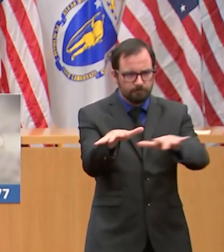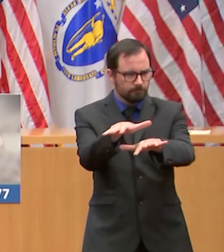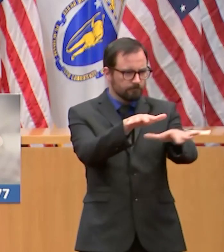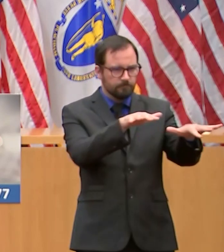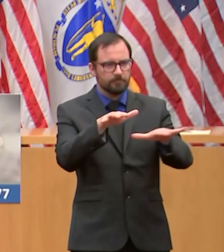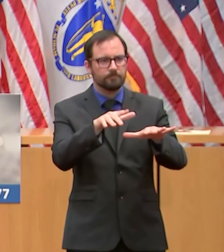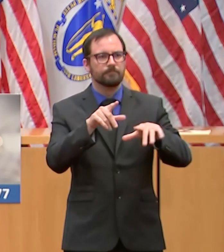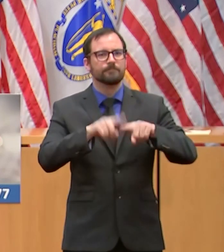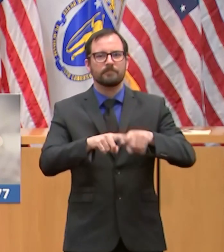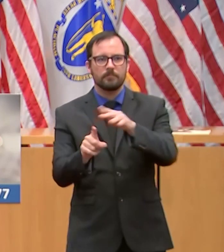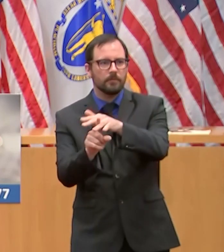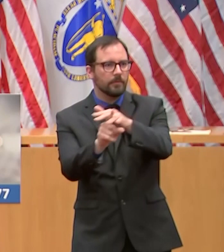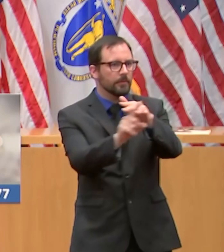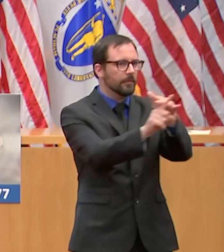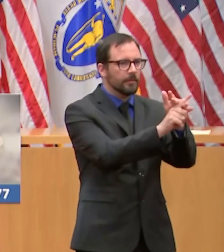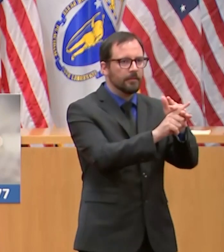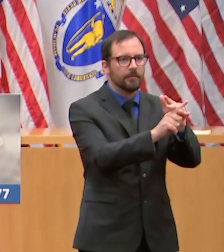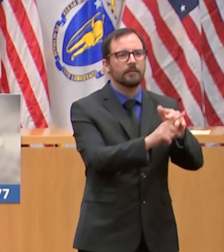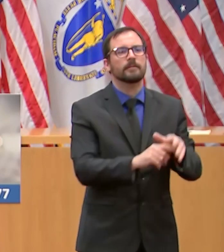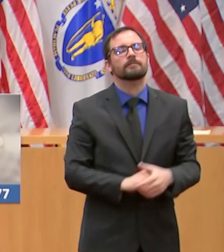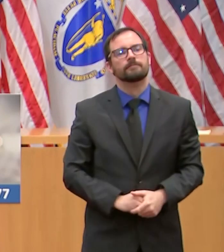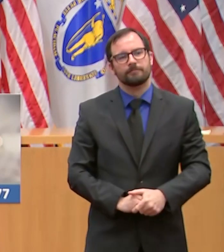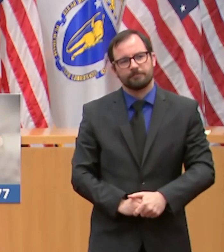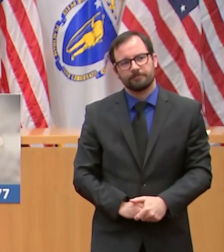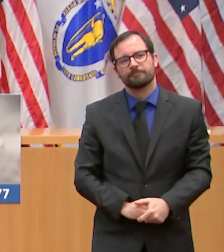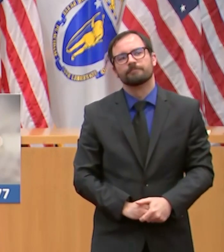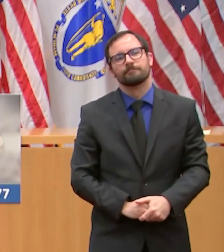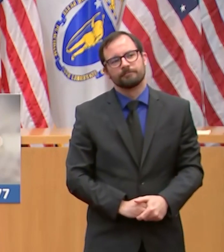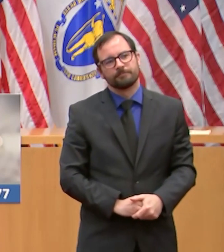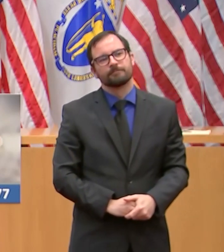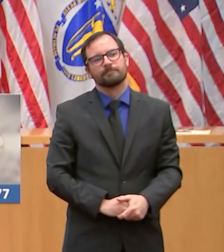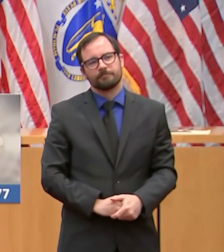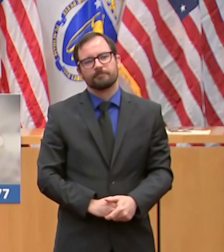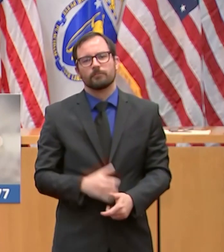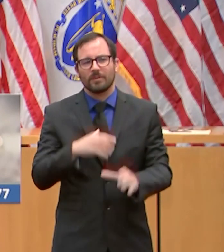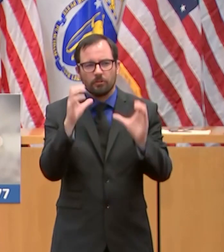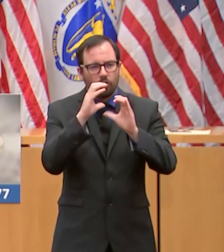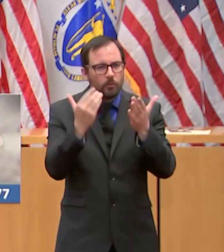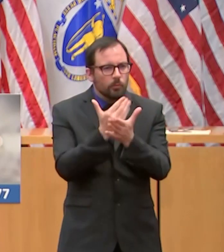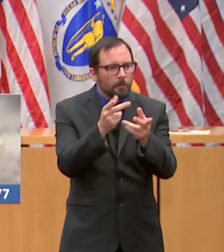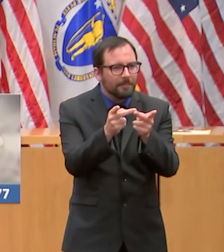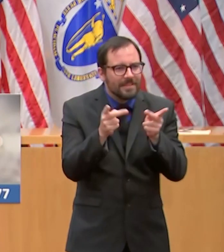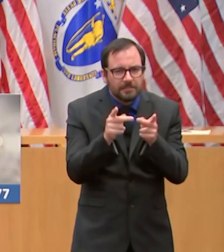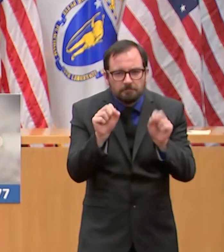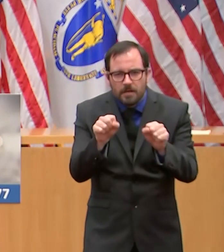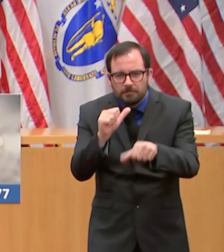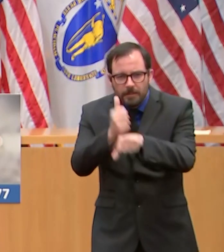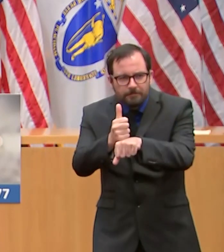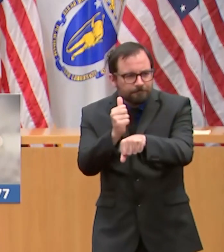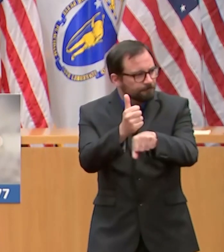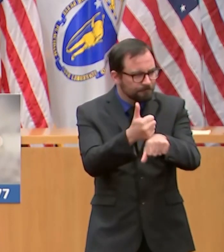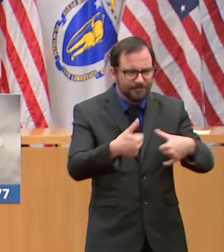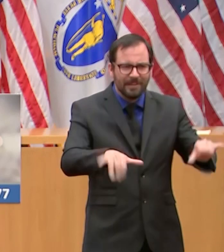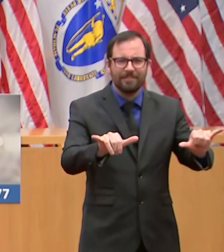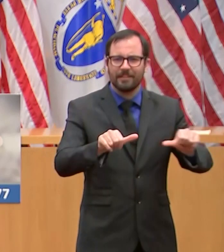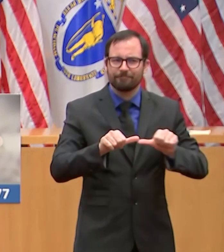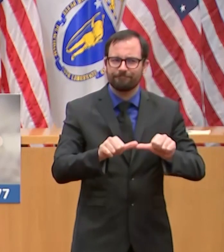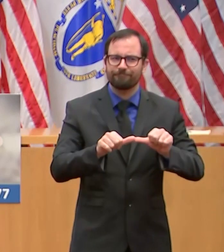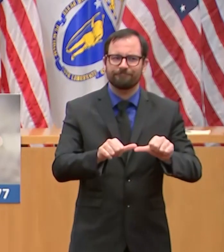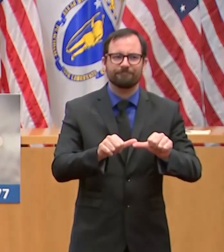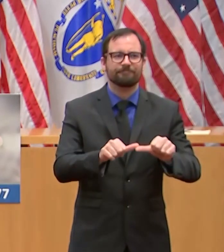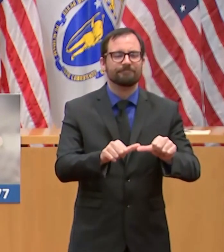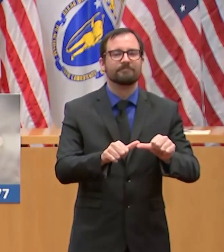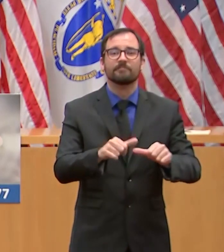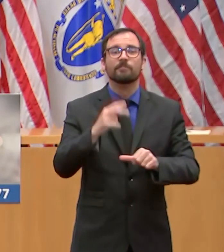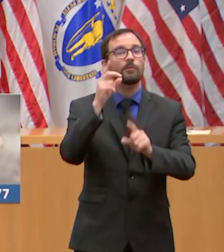at locations across the Commonwealth to add a significant number of beds to our system as we approach the surge. Each